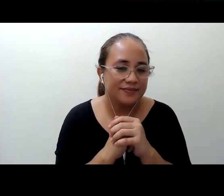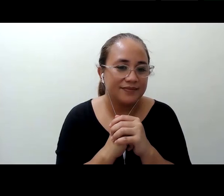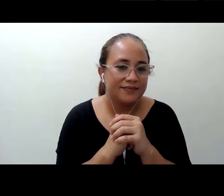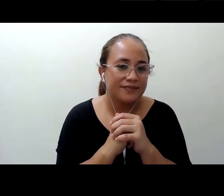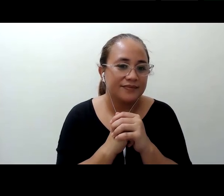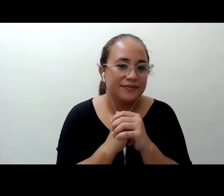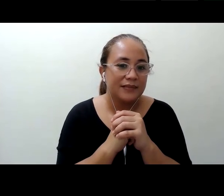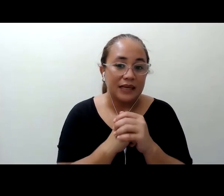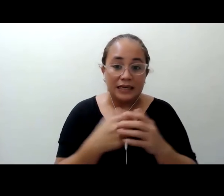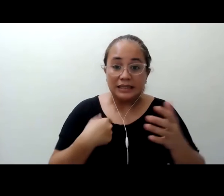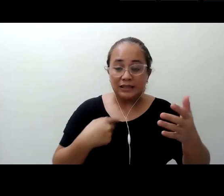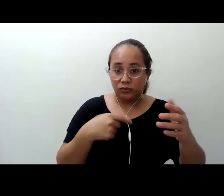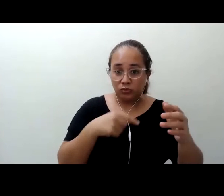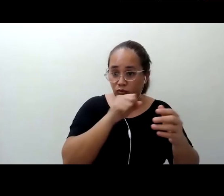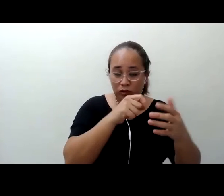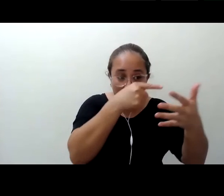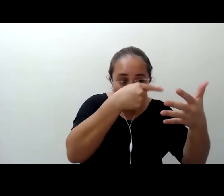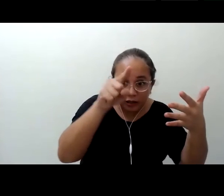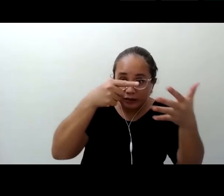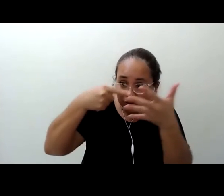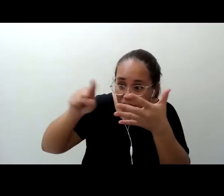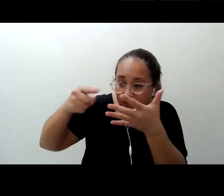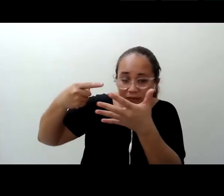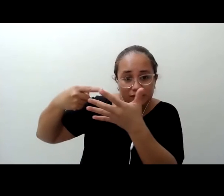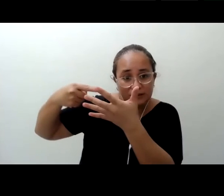check everybody's